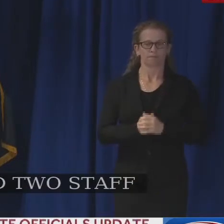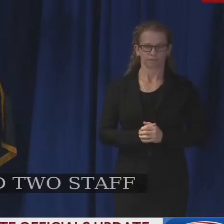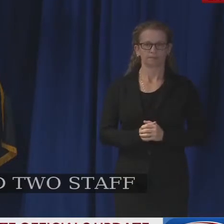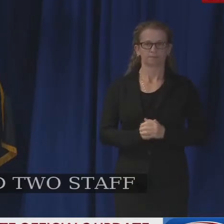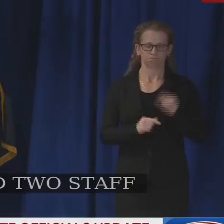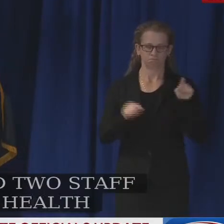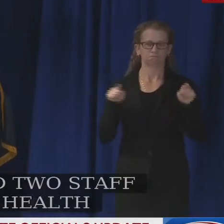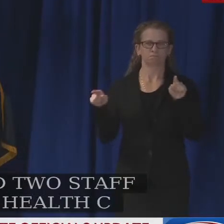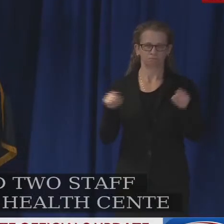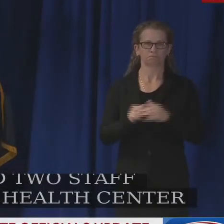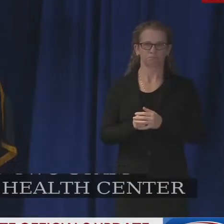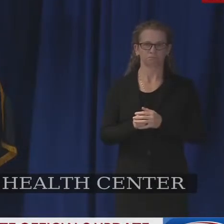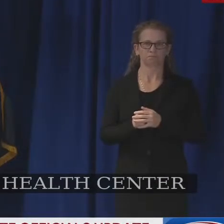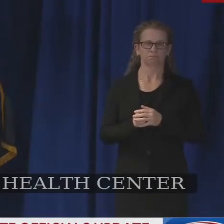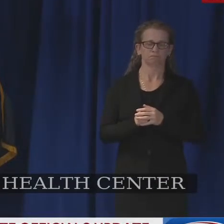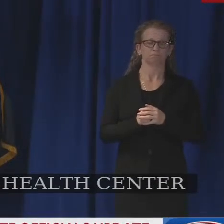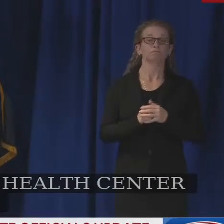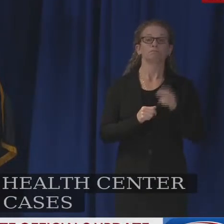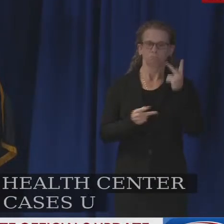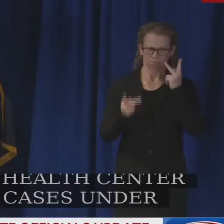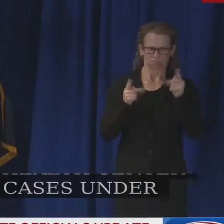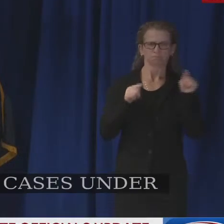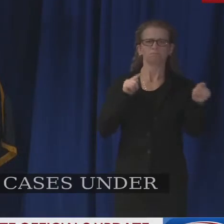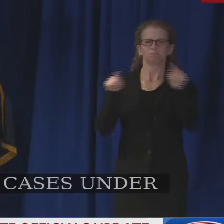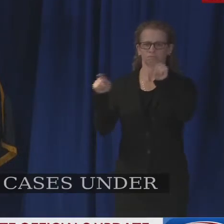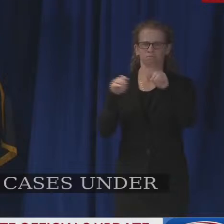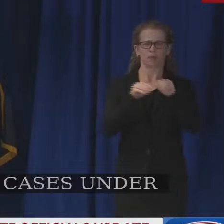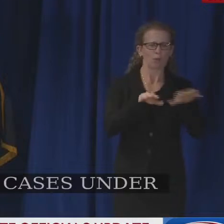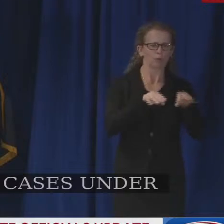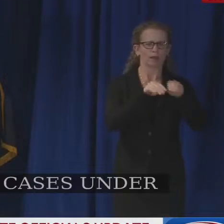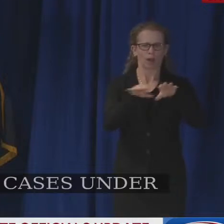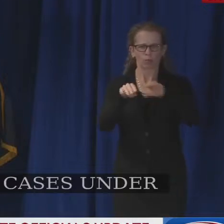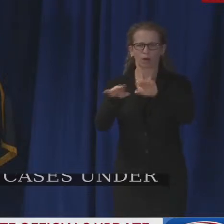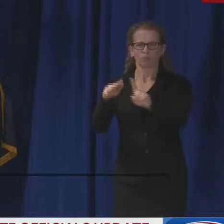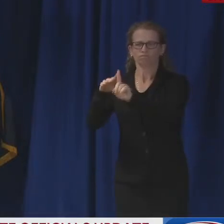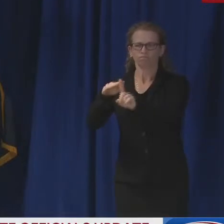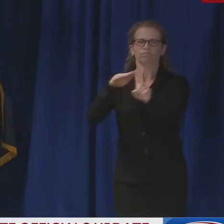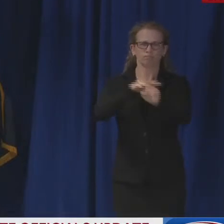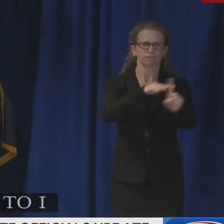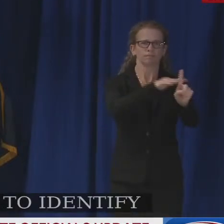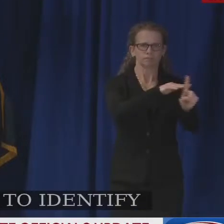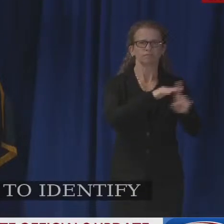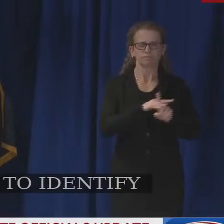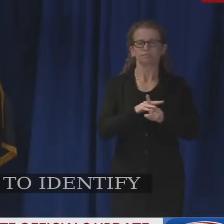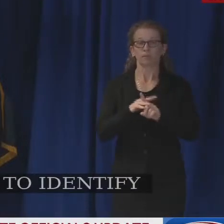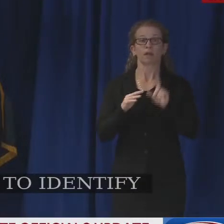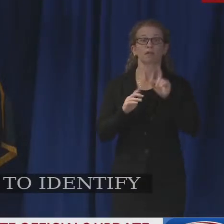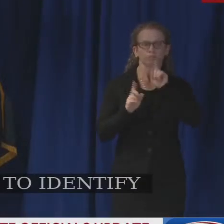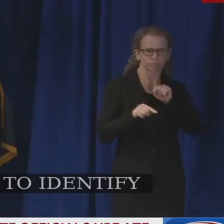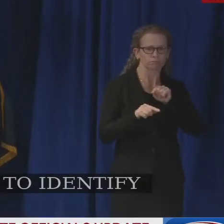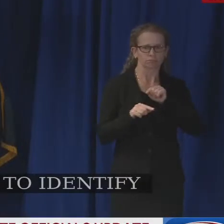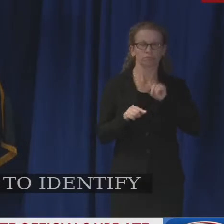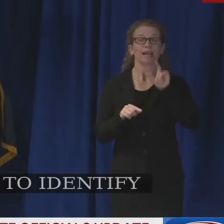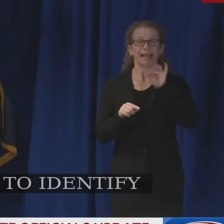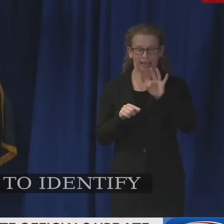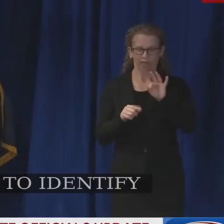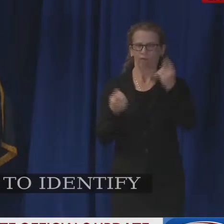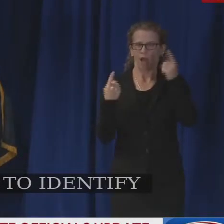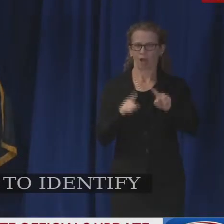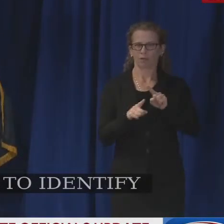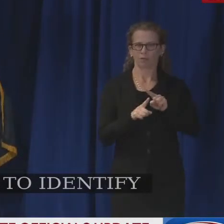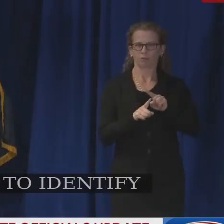to identify and respond to outbreaks of COVID-19 in these types of institutional settings if the virus is introduced.